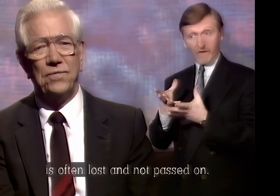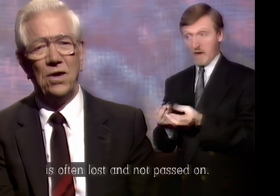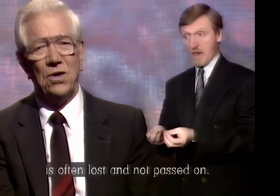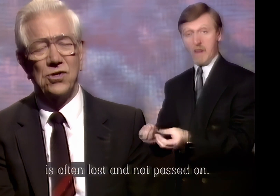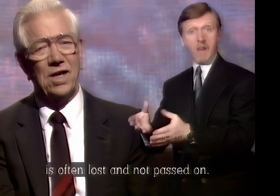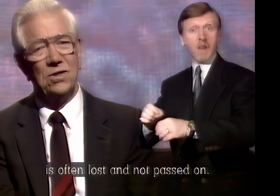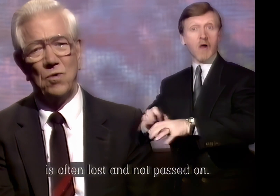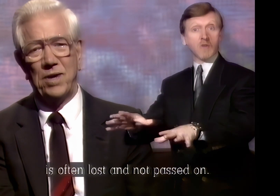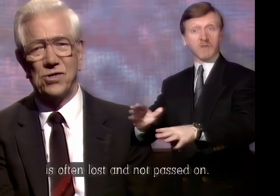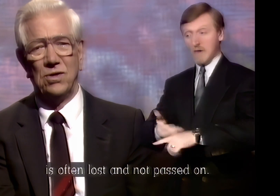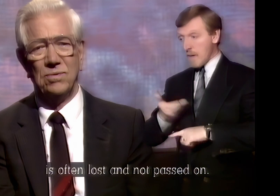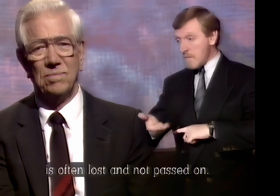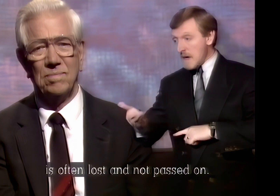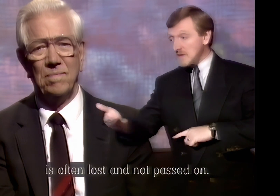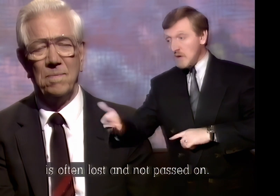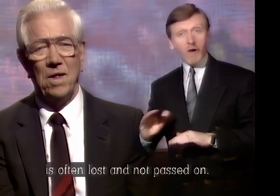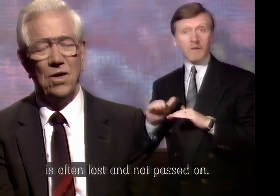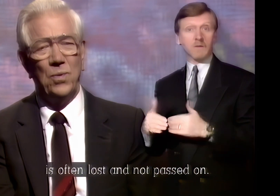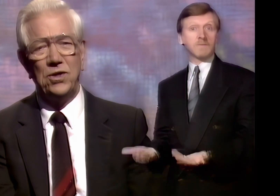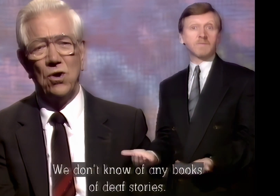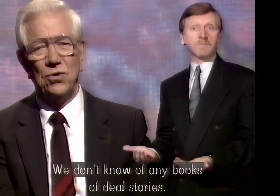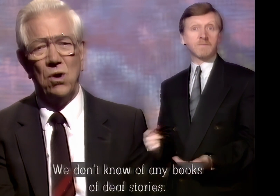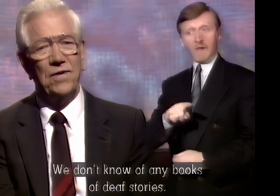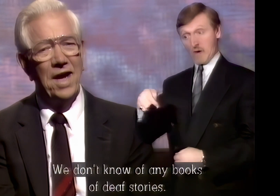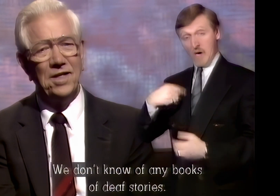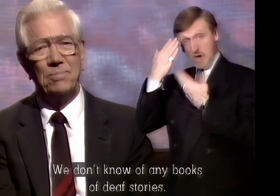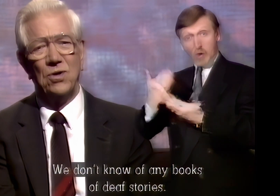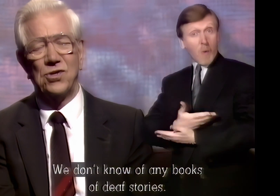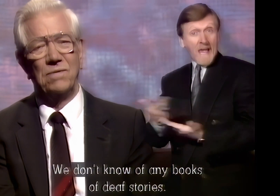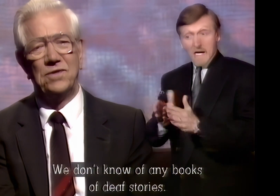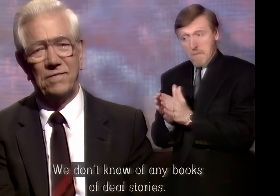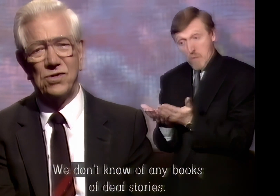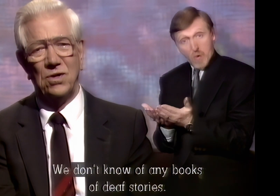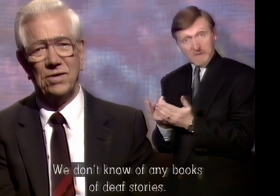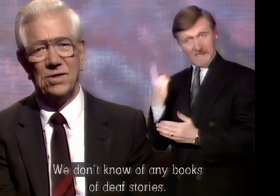often lost and not passed on. We don't know of any books of deaf stories.